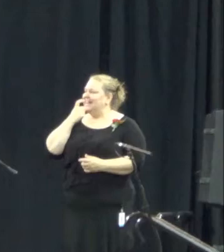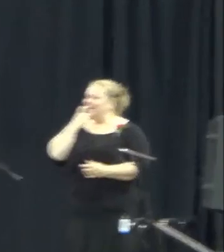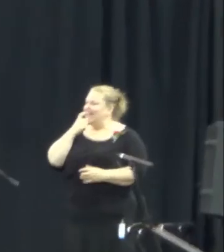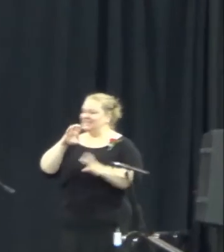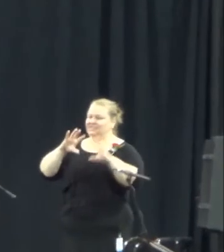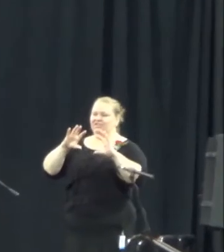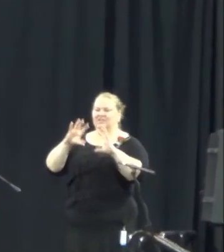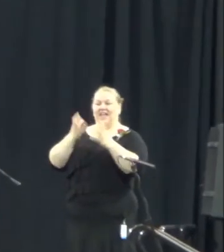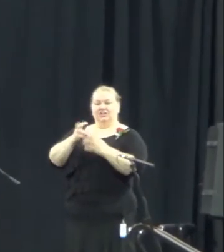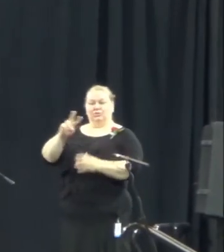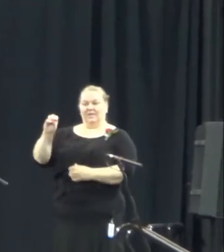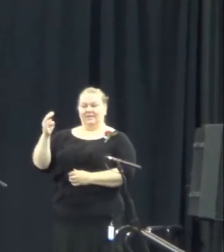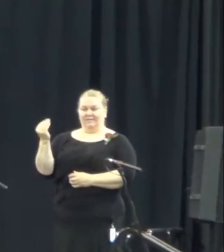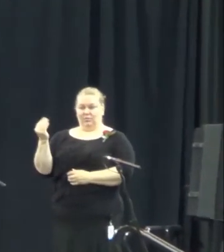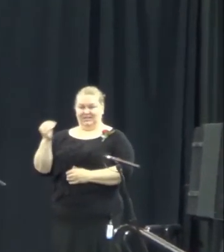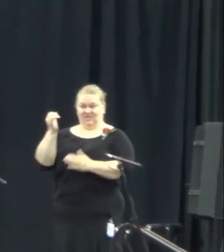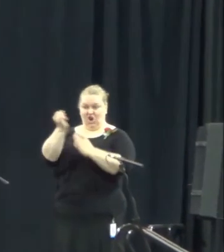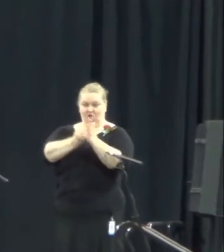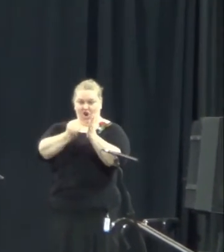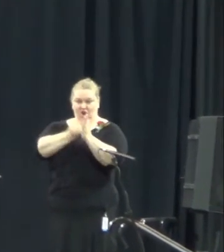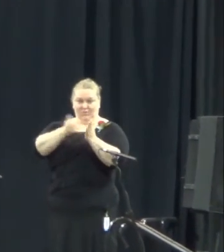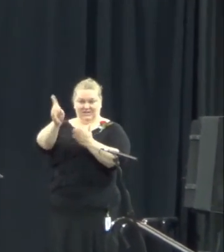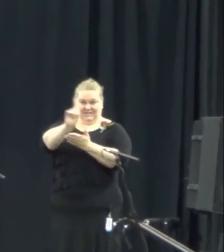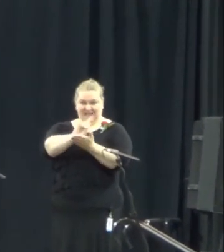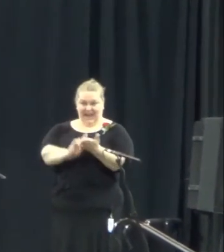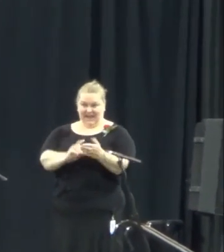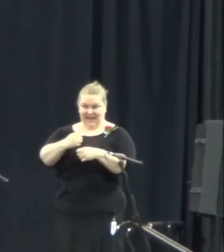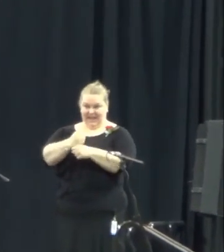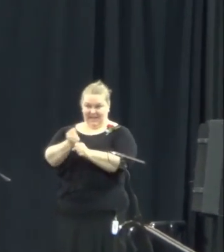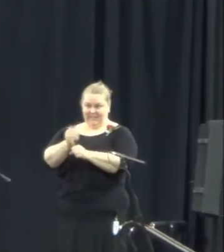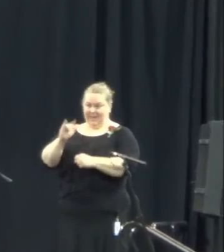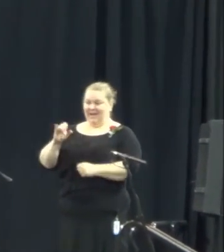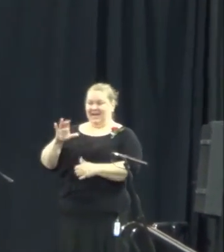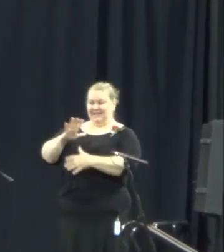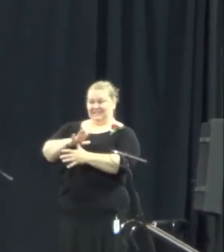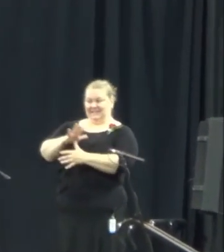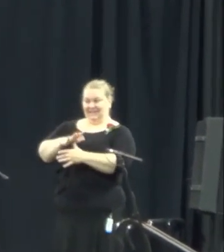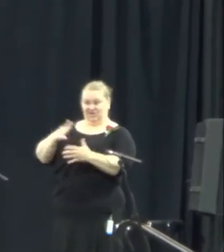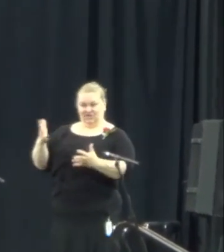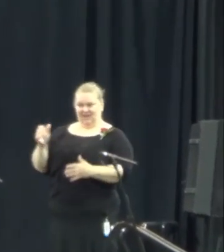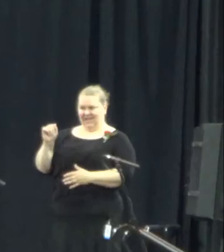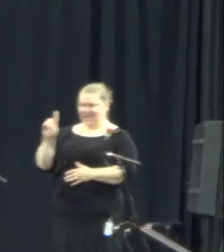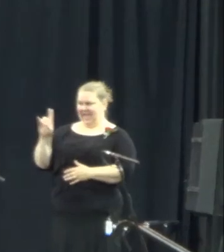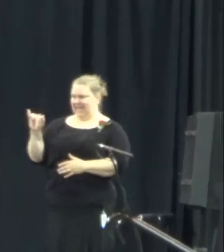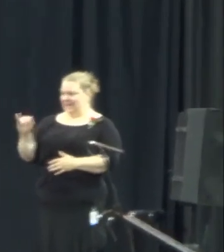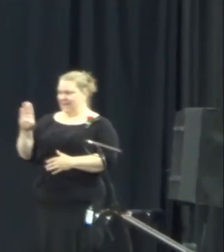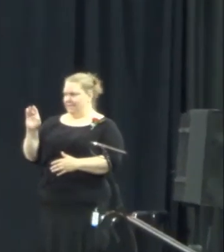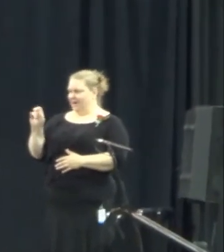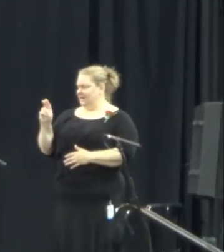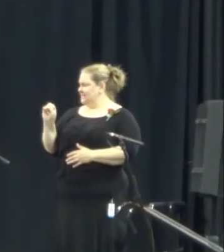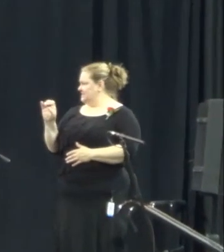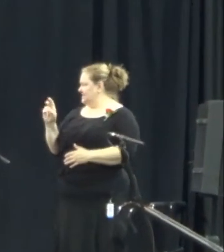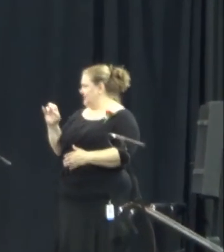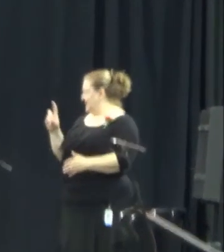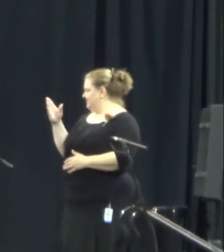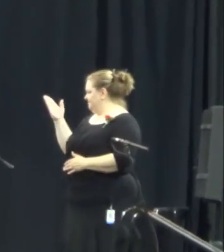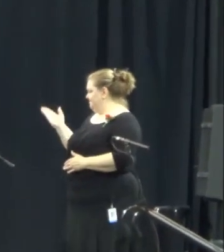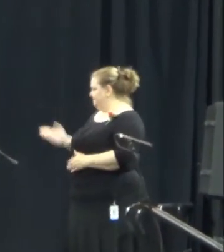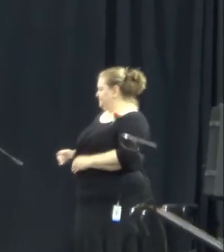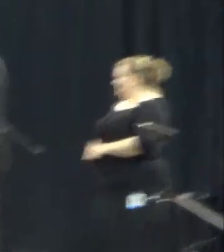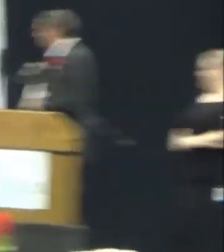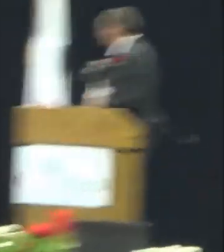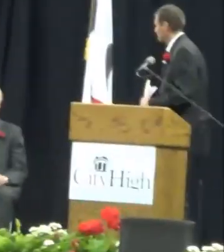class of 2014 artwork was designed and produced by senior Addie Hawkinstead. Here's Addie.